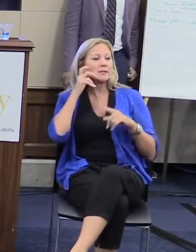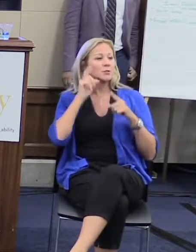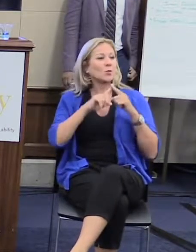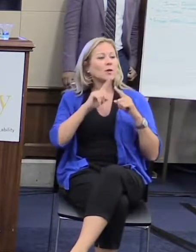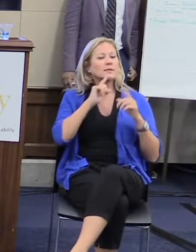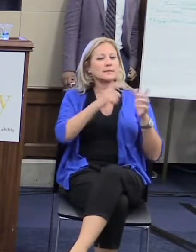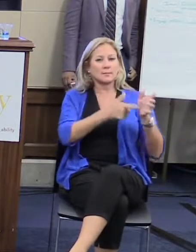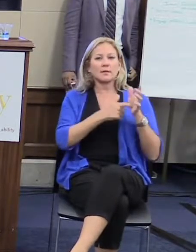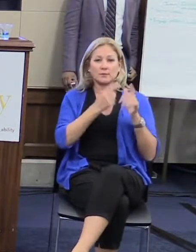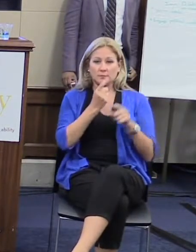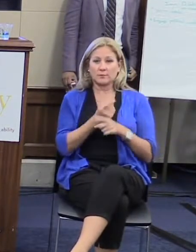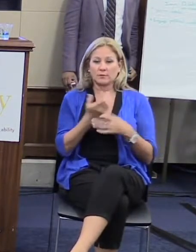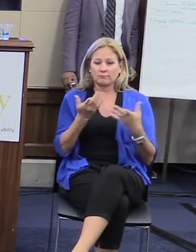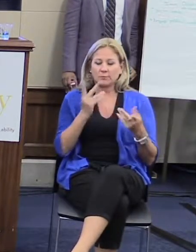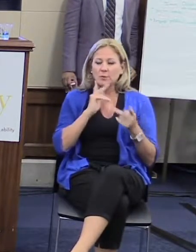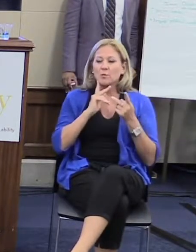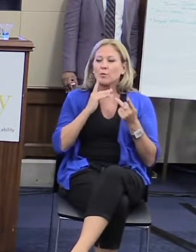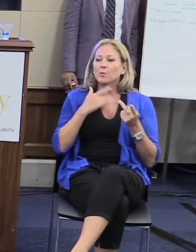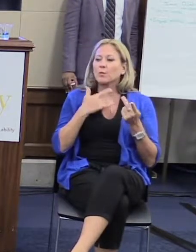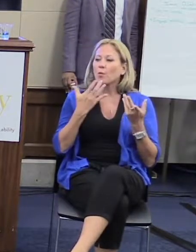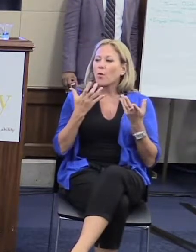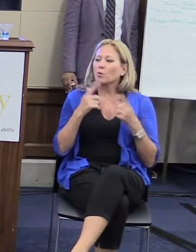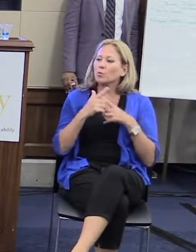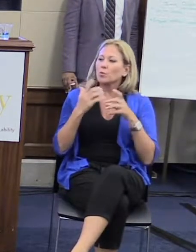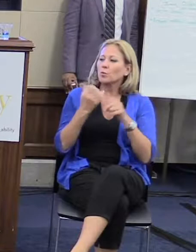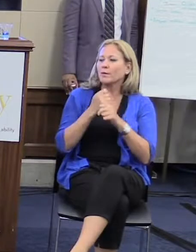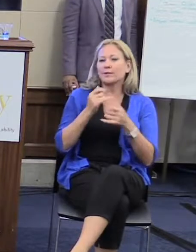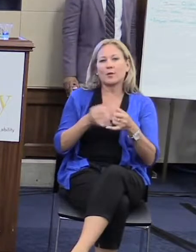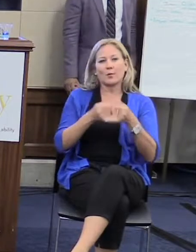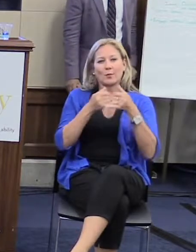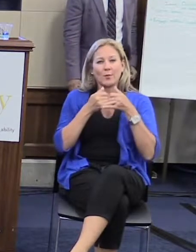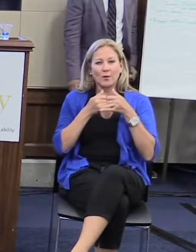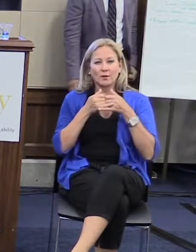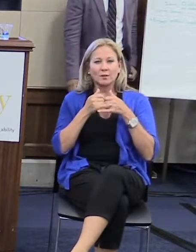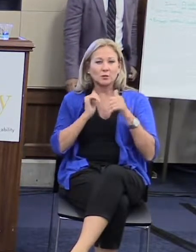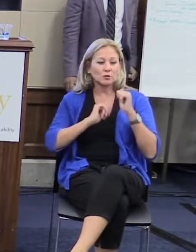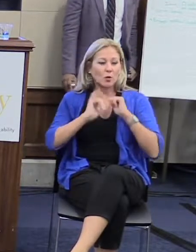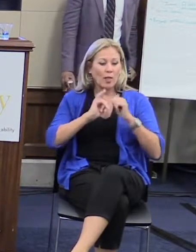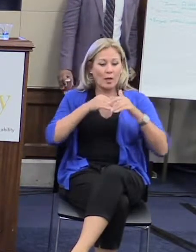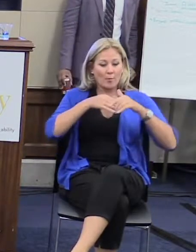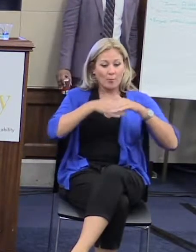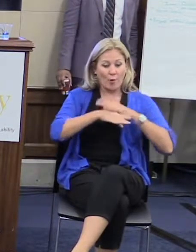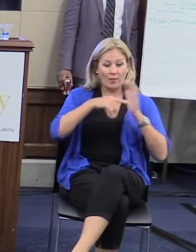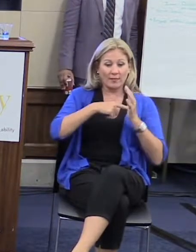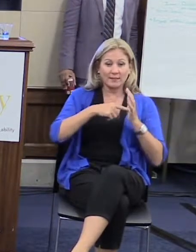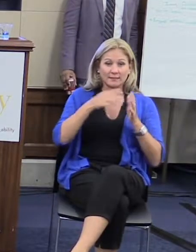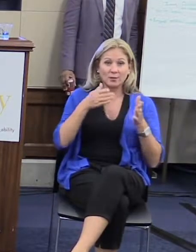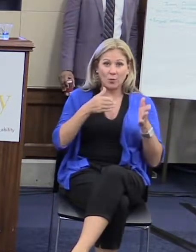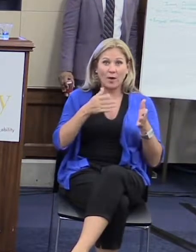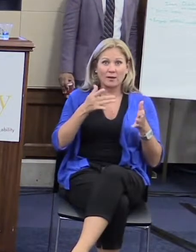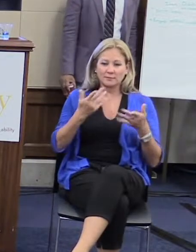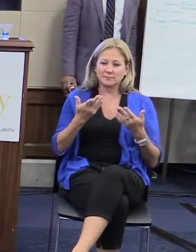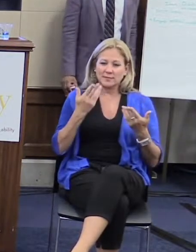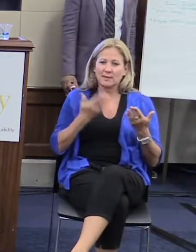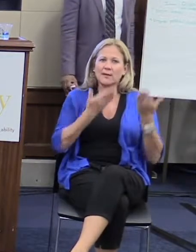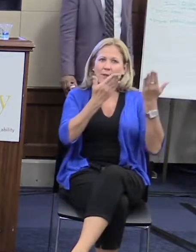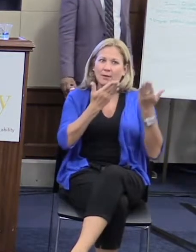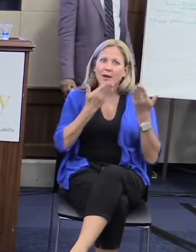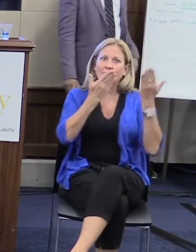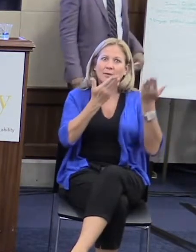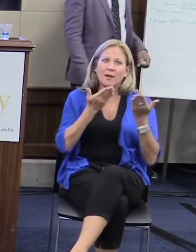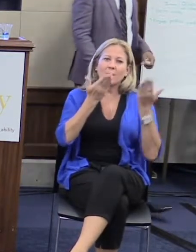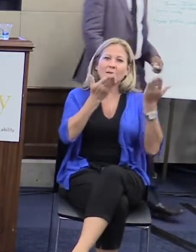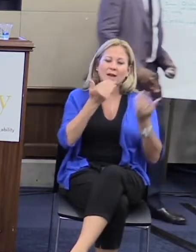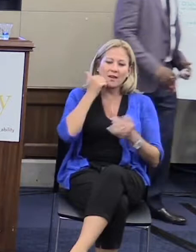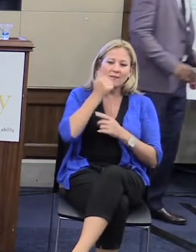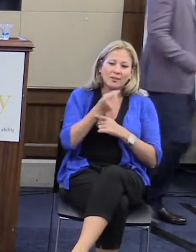demanded. People, want to win awards. Shows like Born This Way being nominated, year after year for Emmys